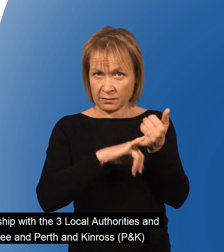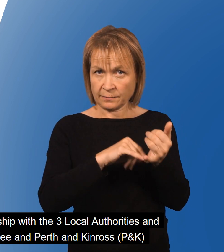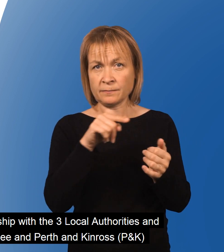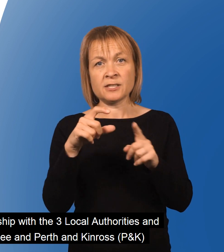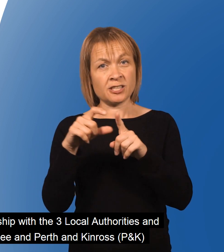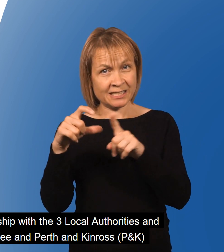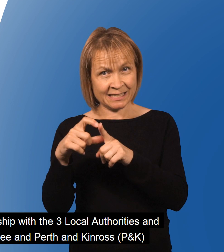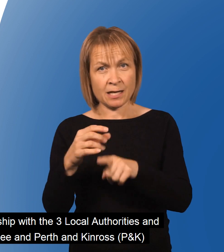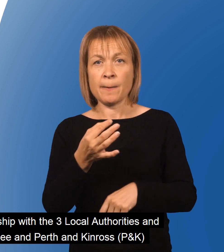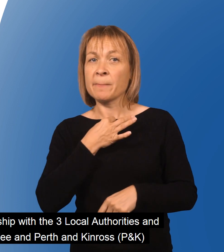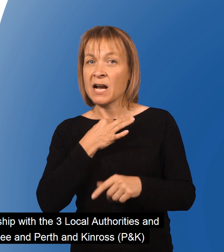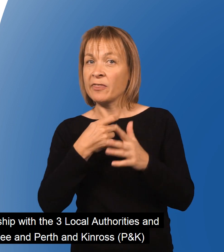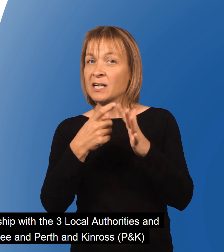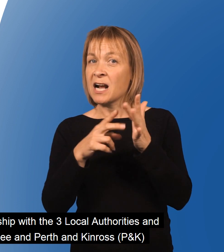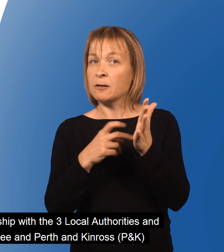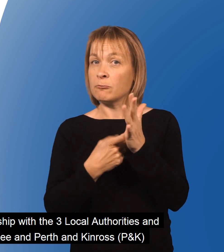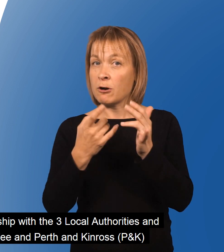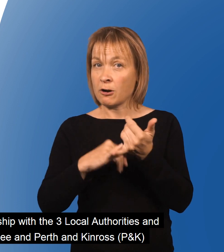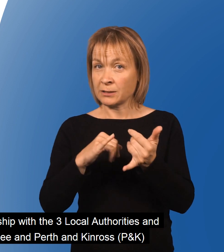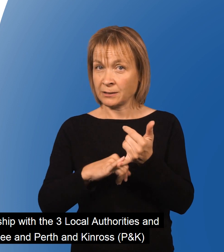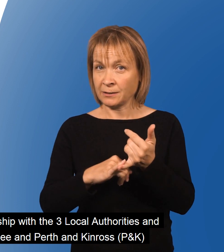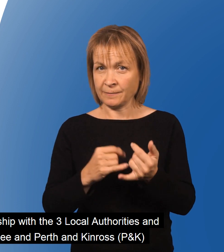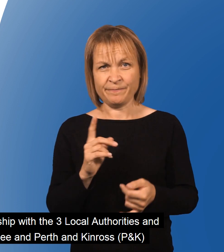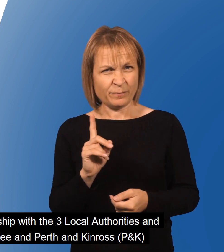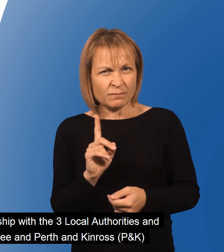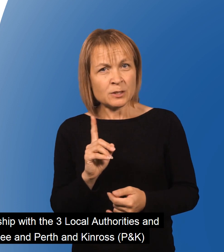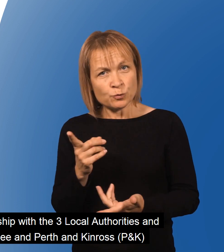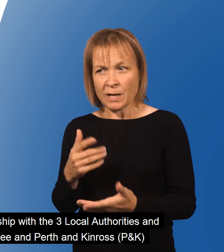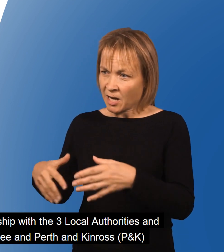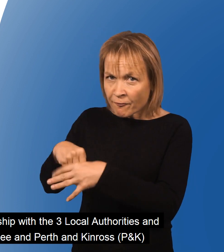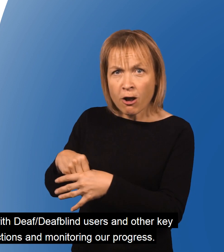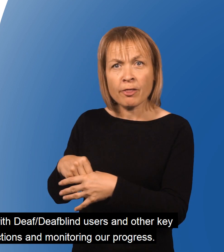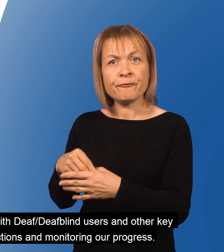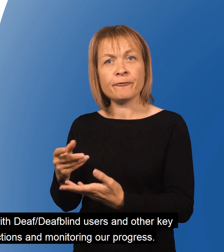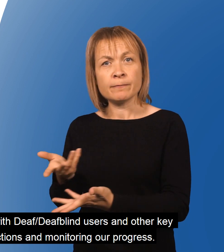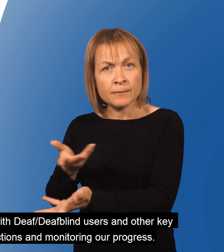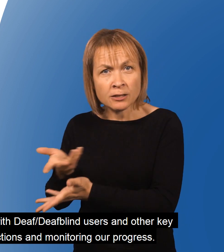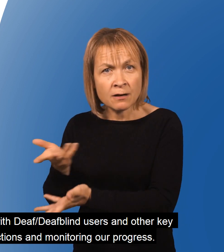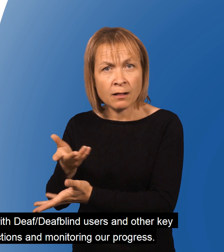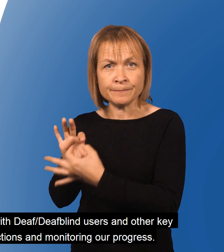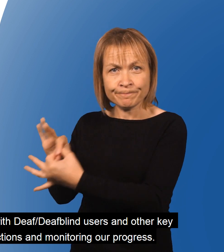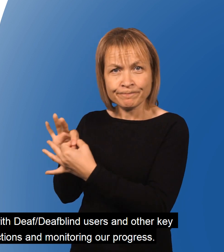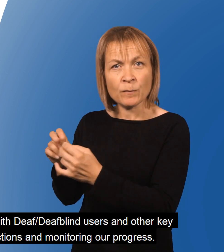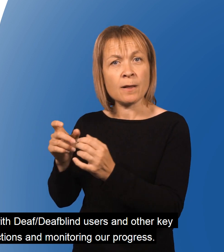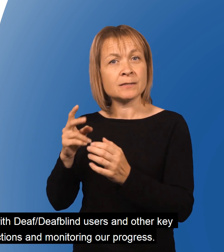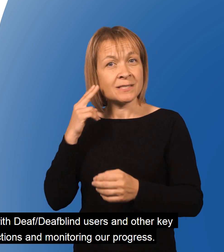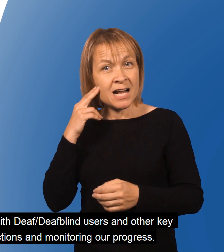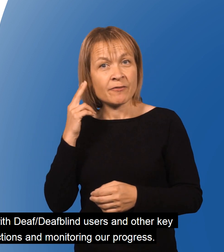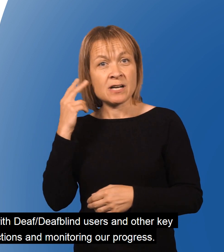Angus, Dundee and Perth and Kinross to involve, consult and engage with deaf and